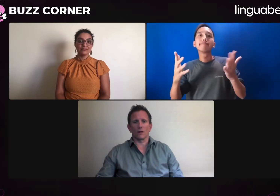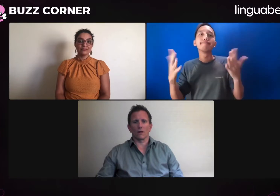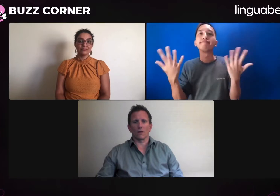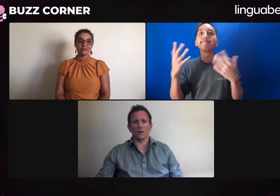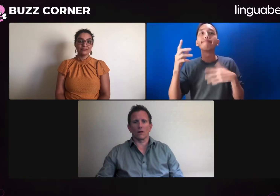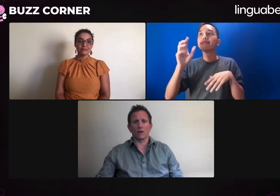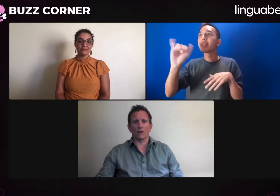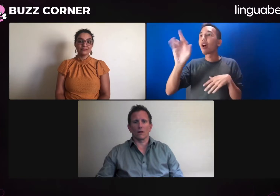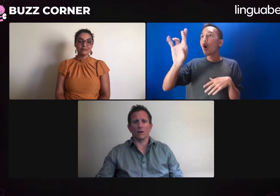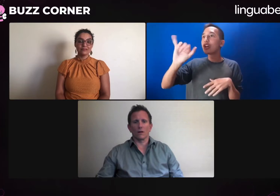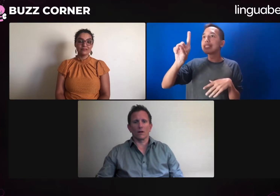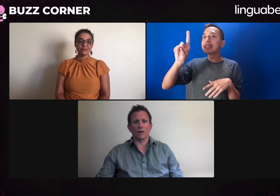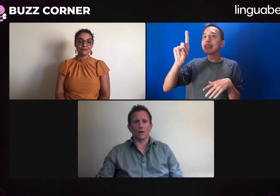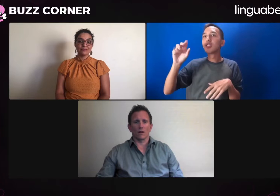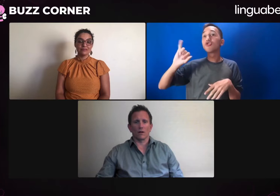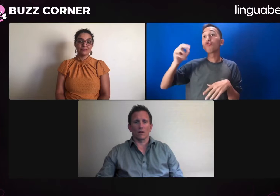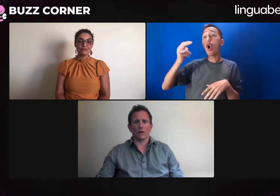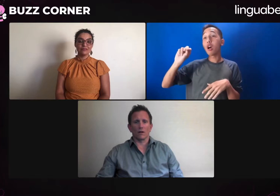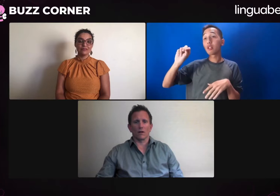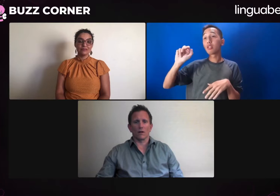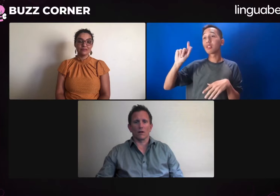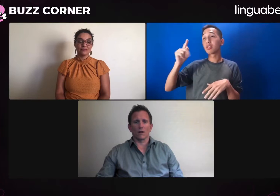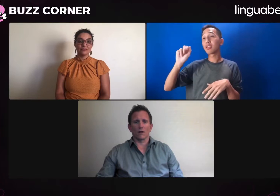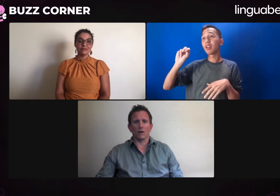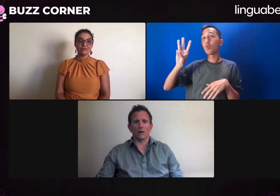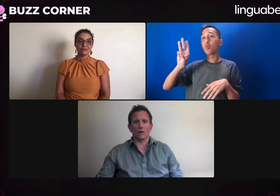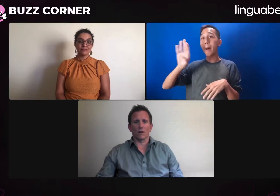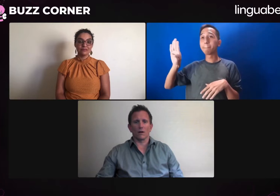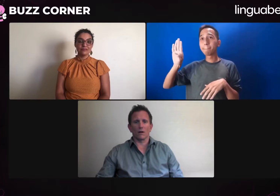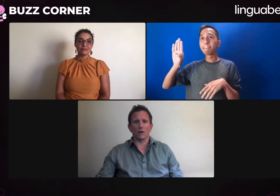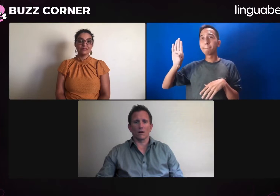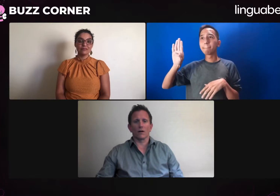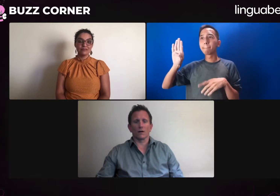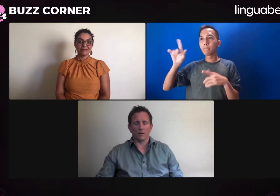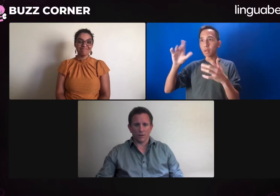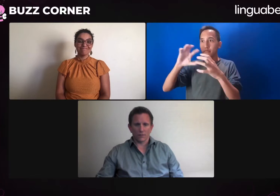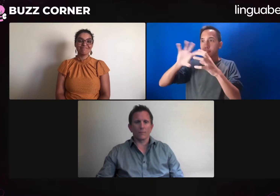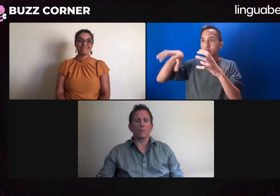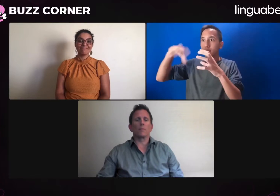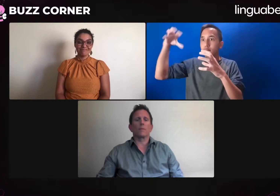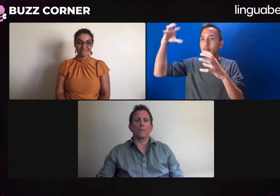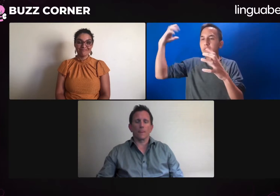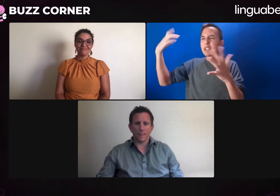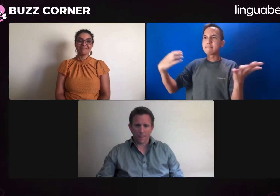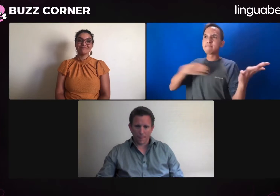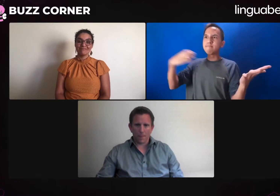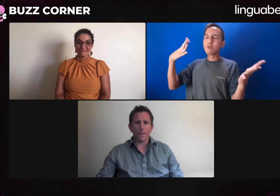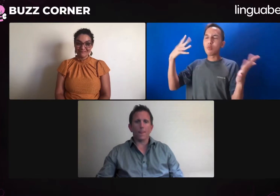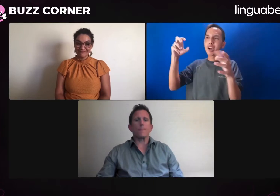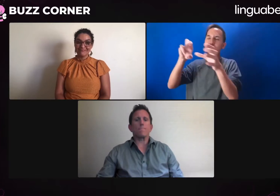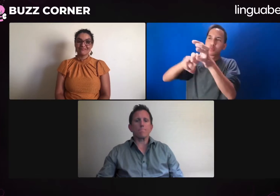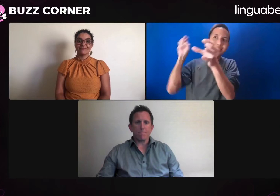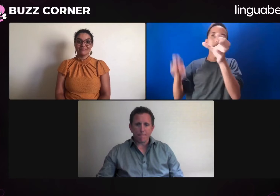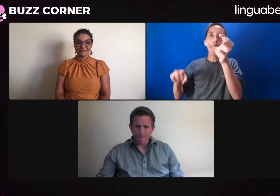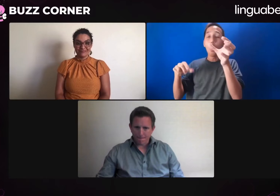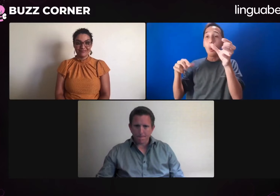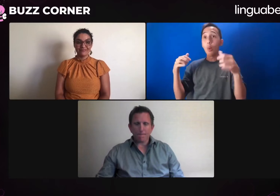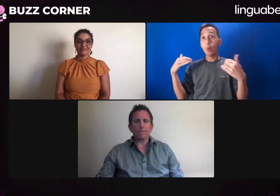anti-Blackness. There's other examples like with RID and Jonathan Webb, where there